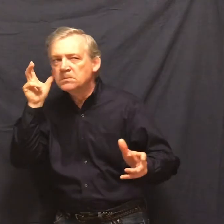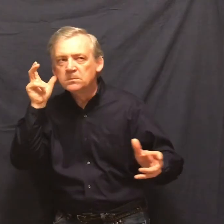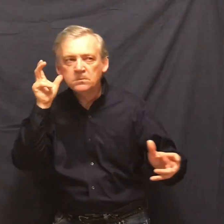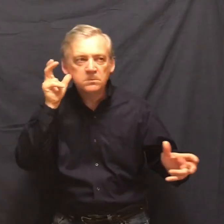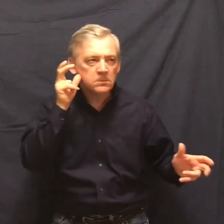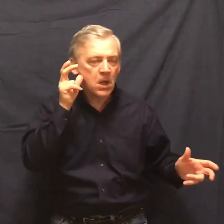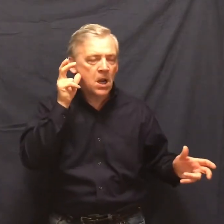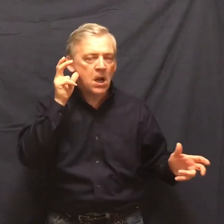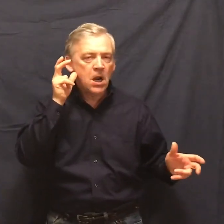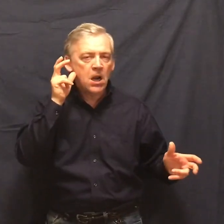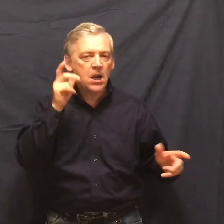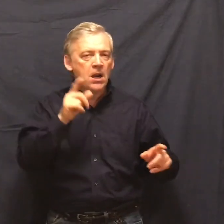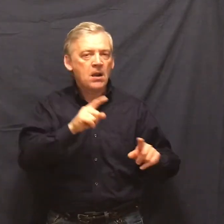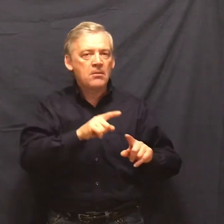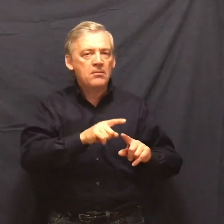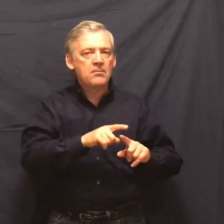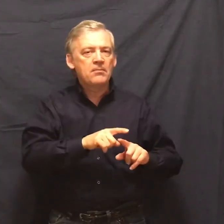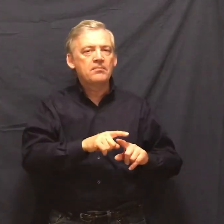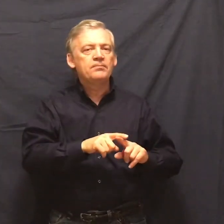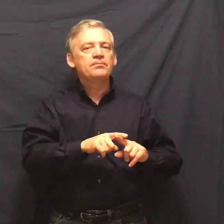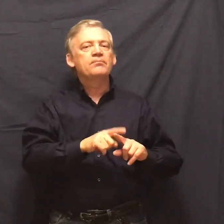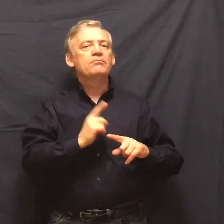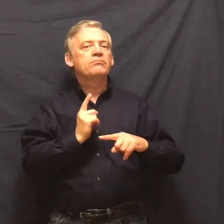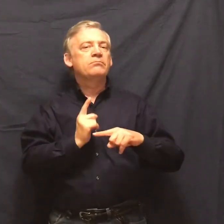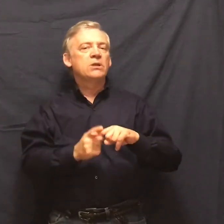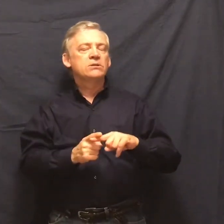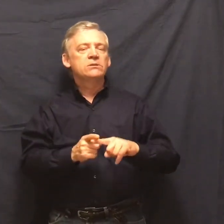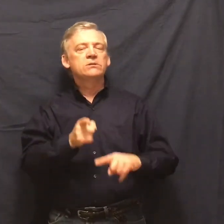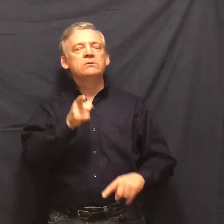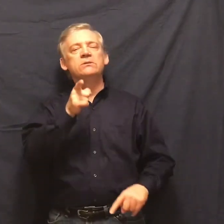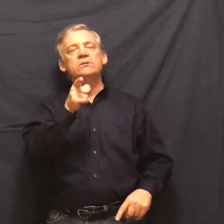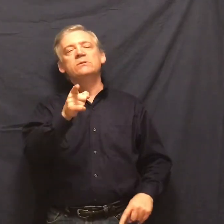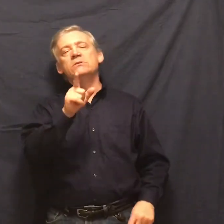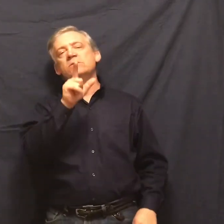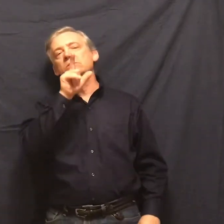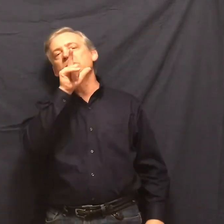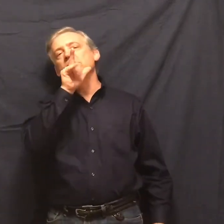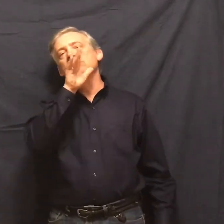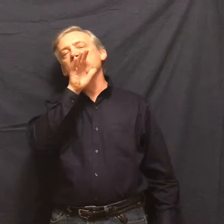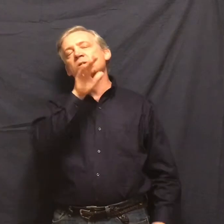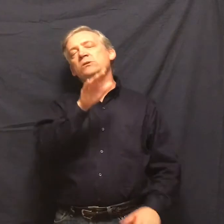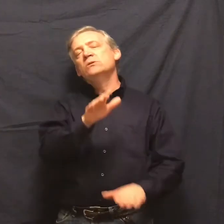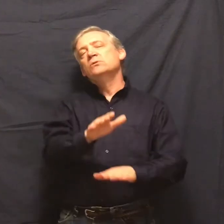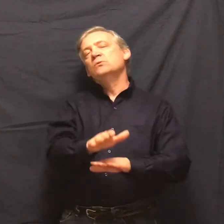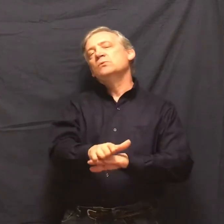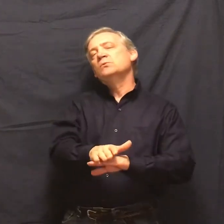and his slow speech had overtones not of thought, but of understanding beyond thought.